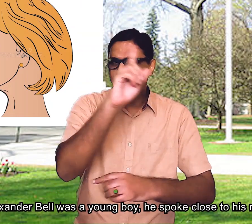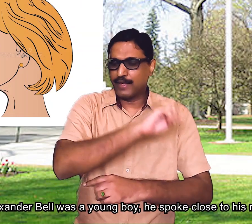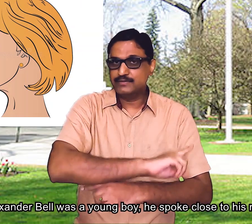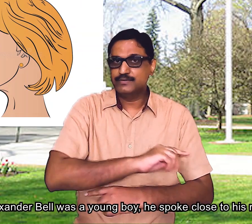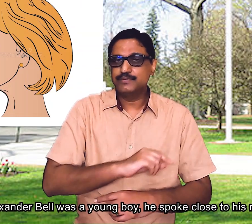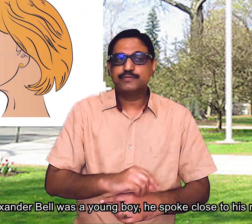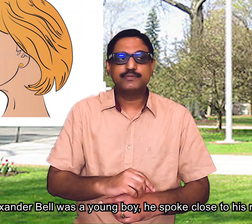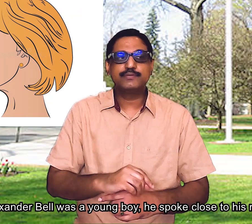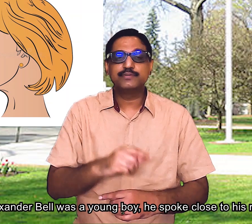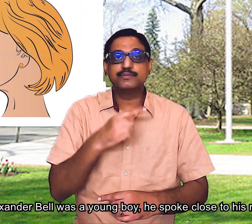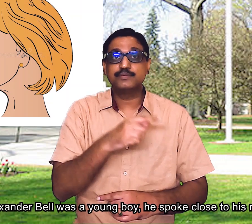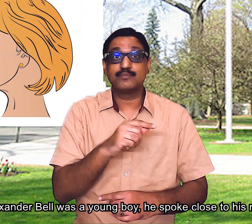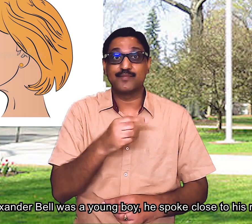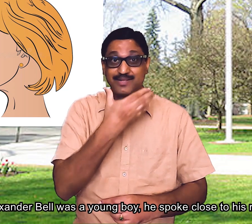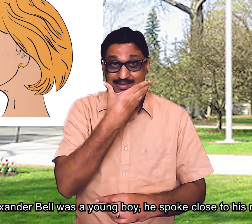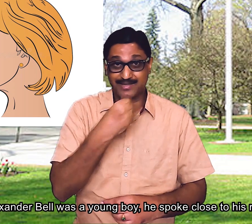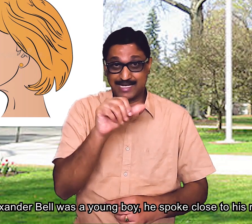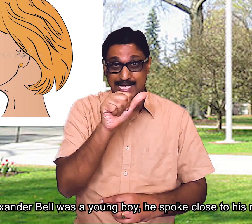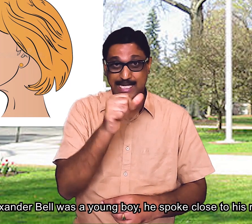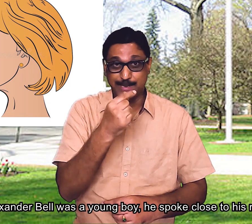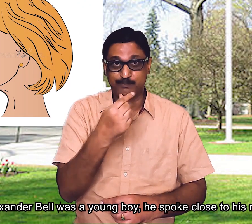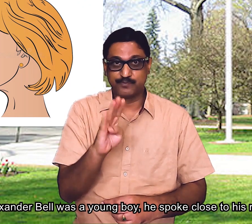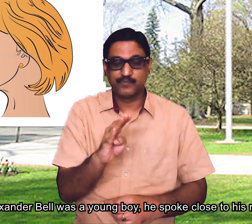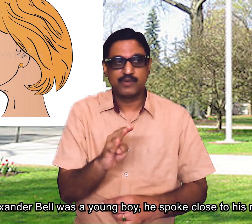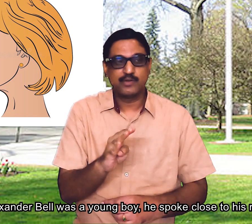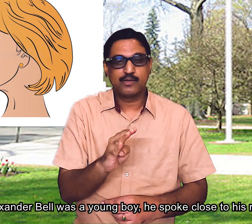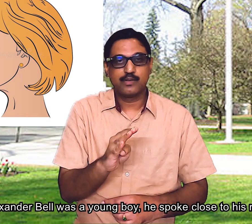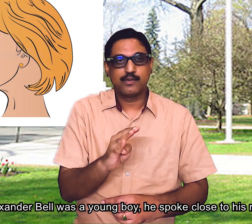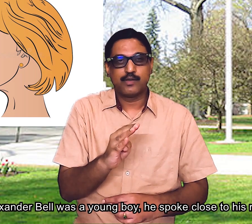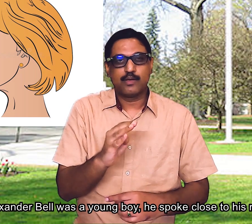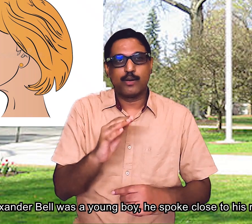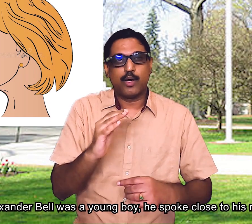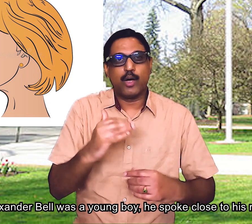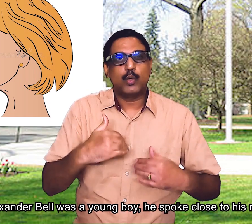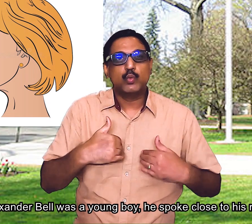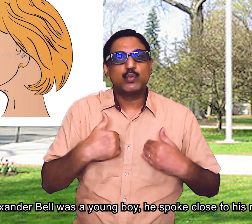One day, when Alexander Bell was a young boy, he spoke close to his mother's forehead.